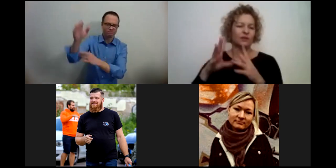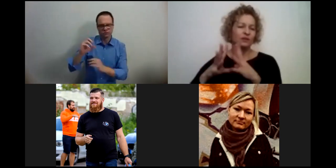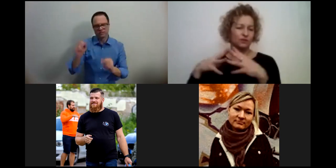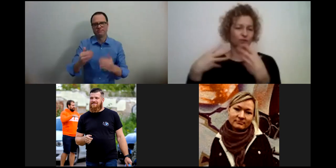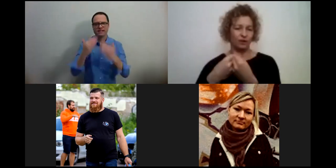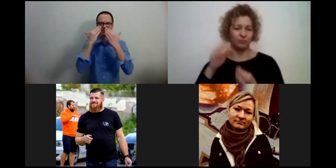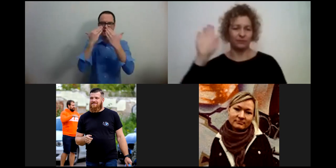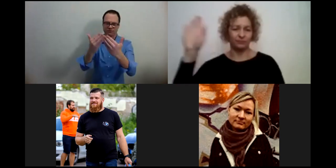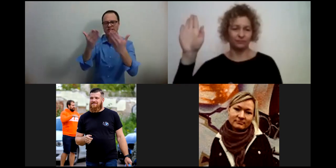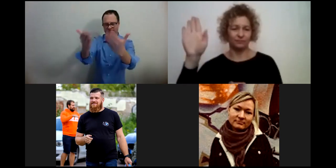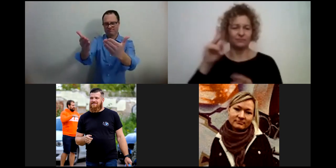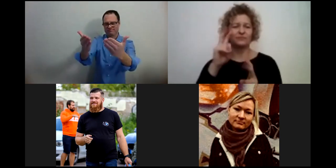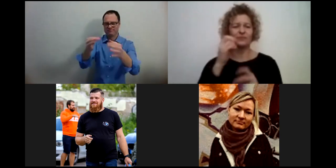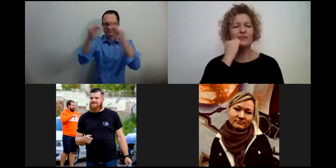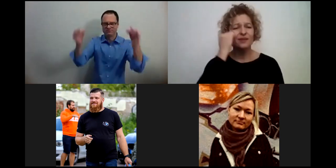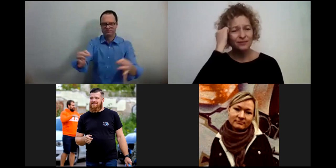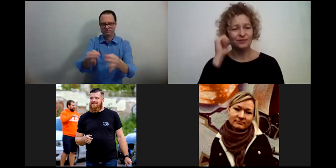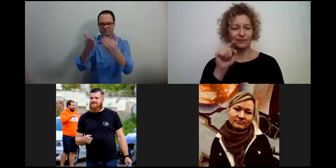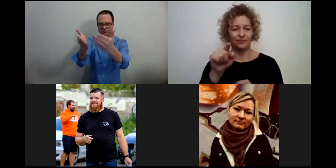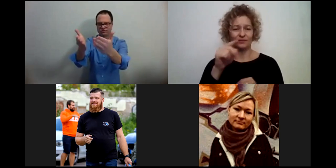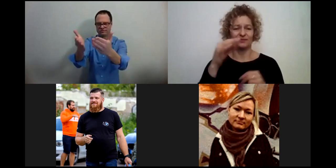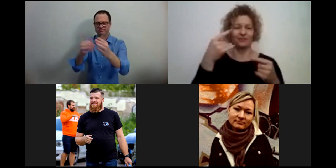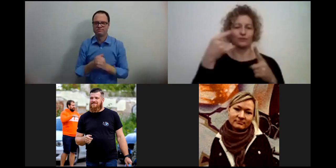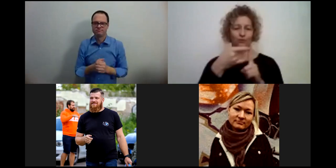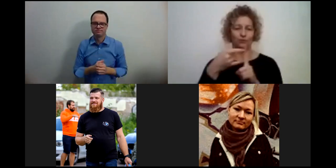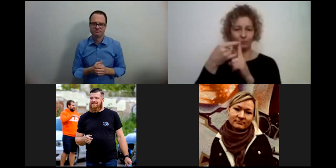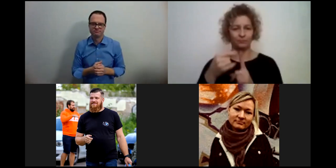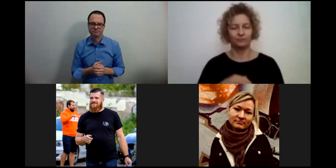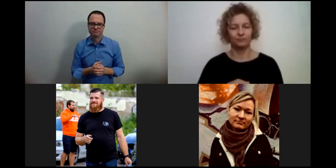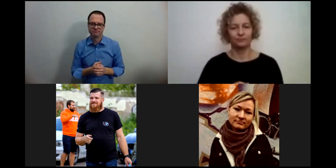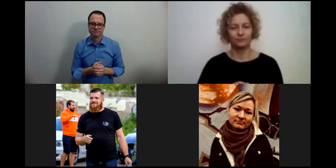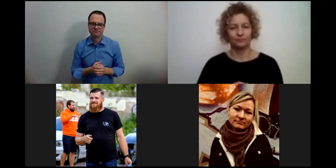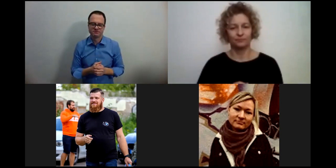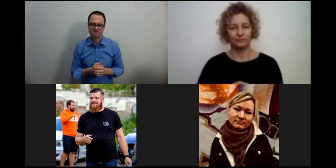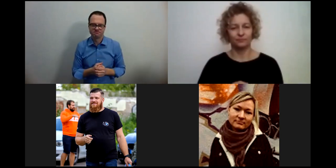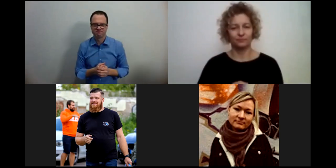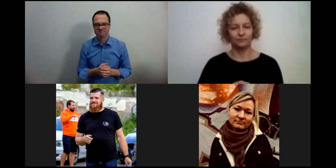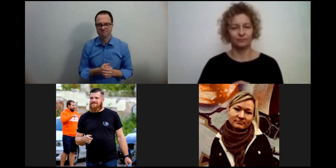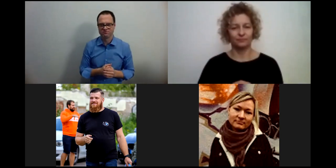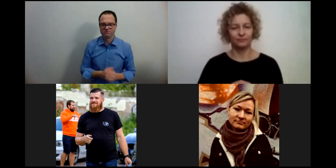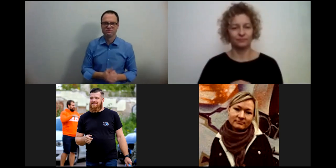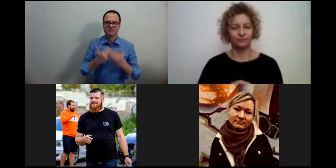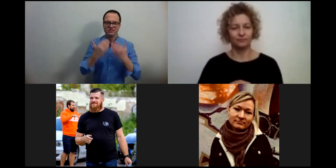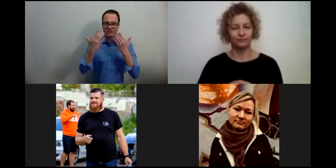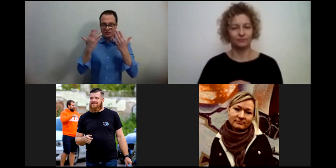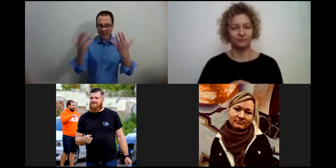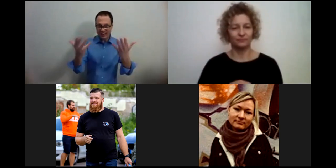Unfortunately, because of family issues, you're unable to join us tonight, but thank you so much, Hickam.